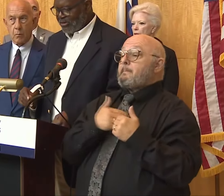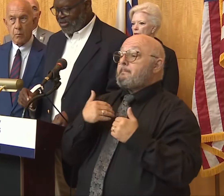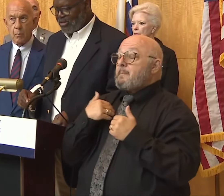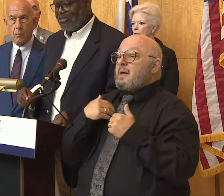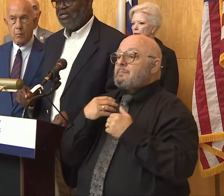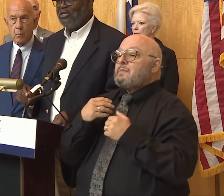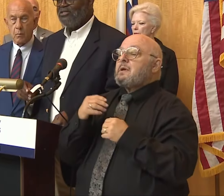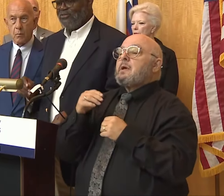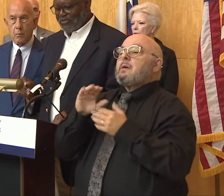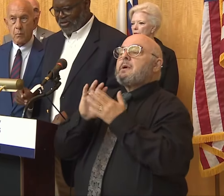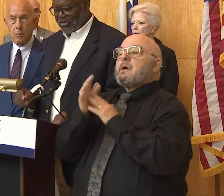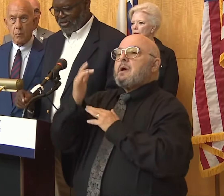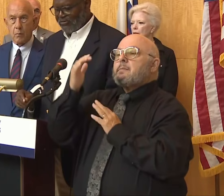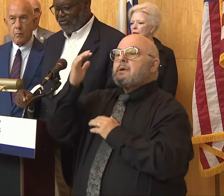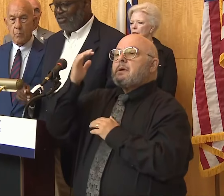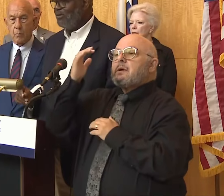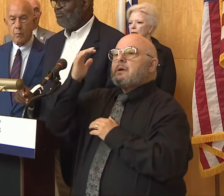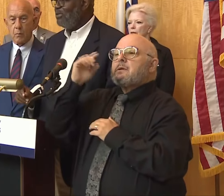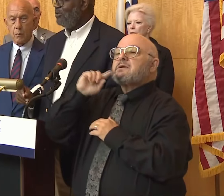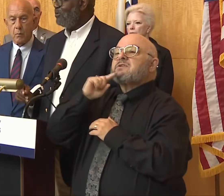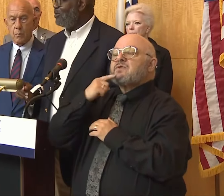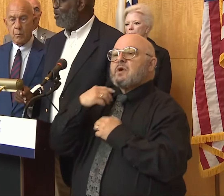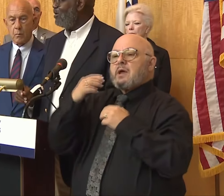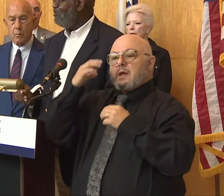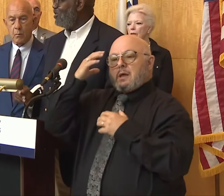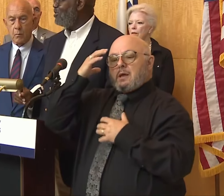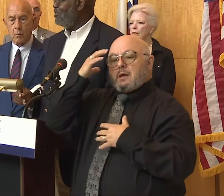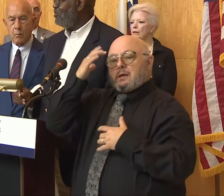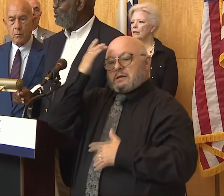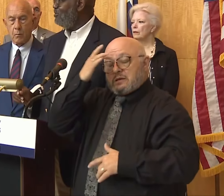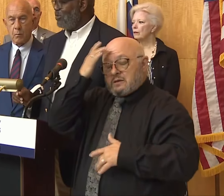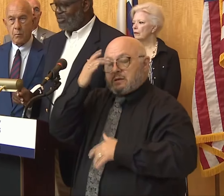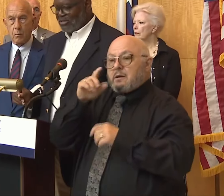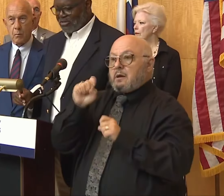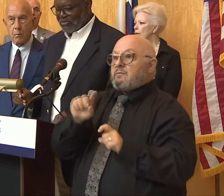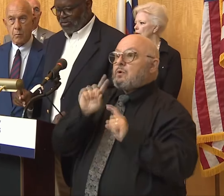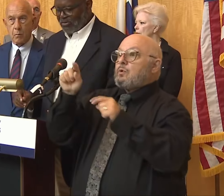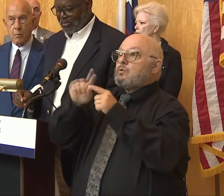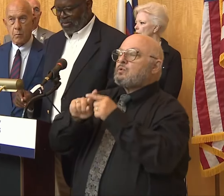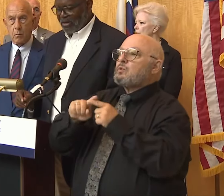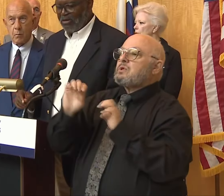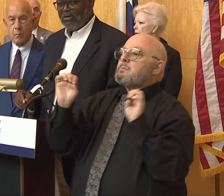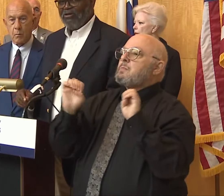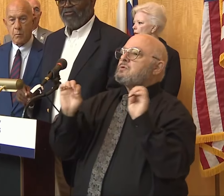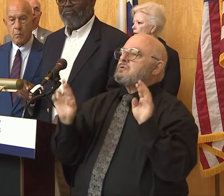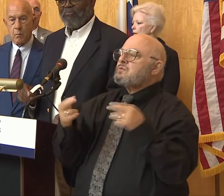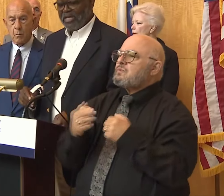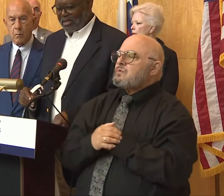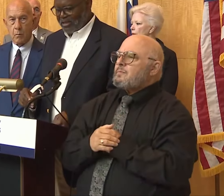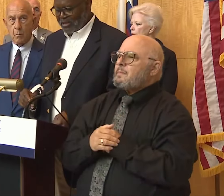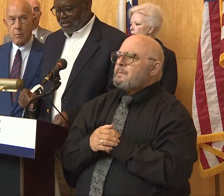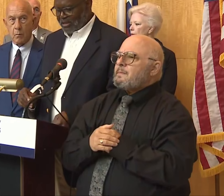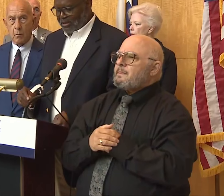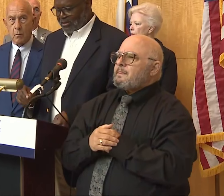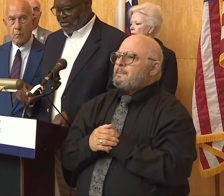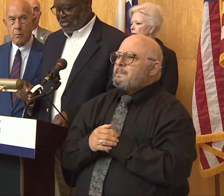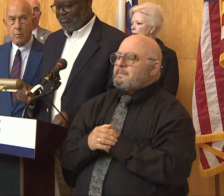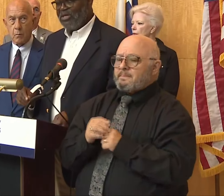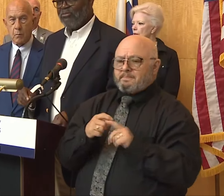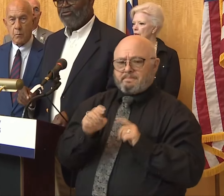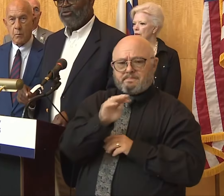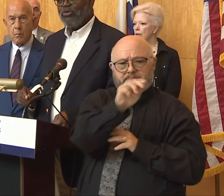heat-related illnesses severe enough for them to require visits to the emergency room. From May